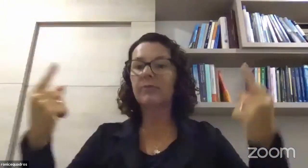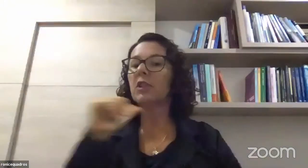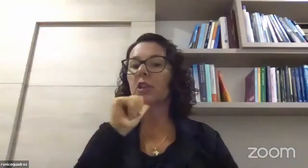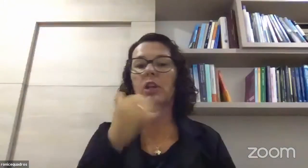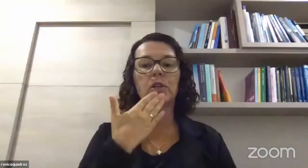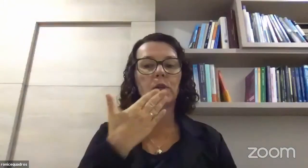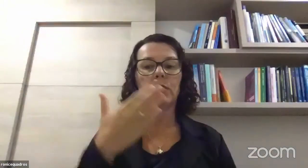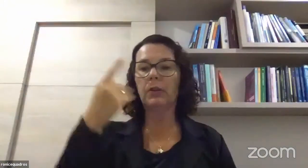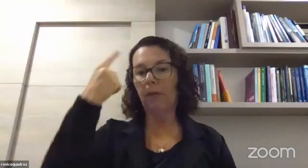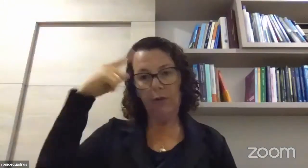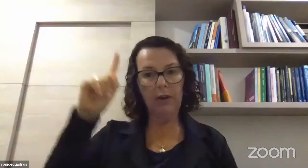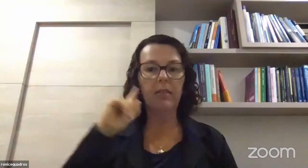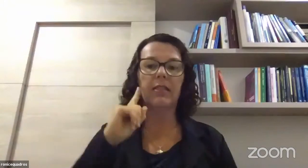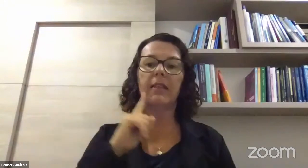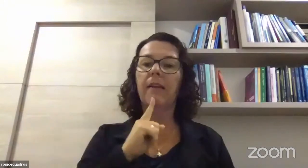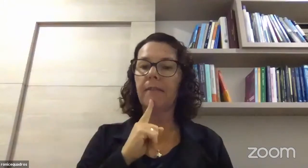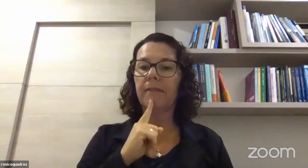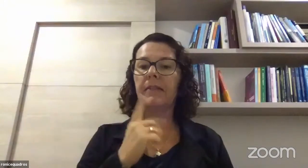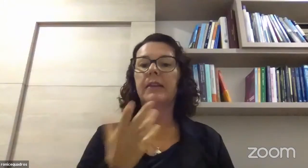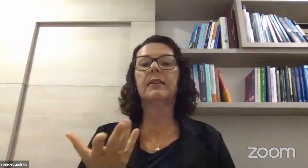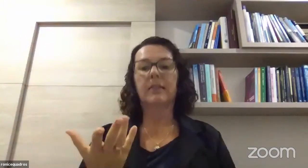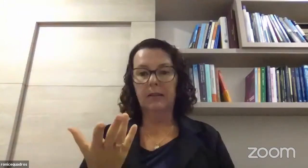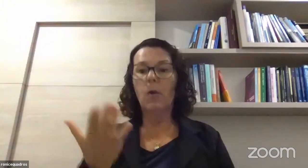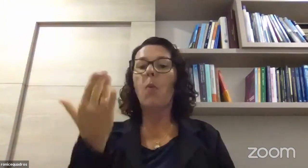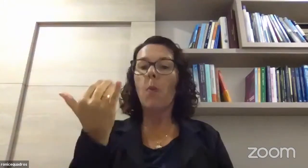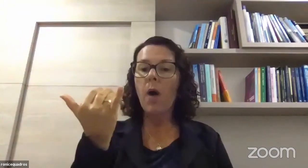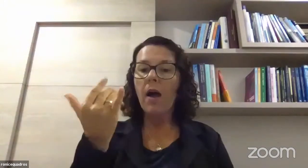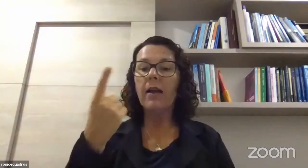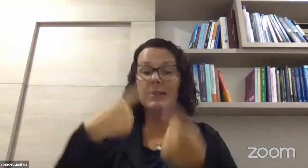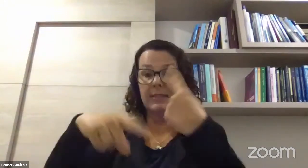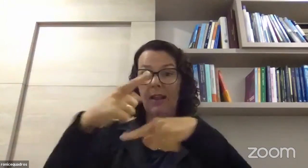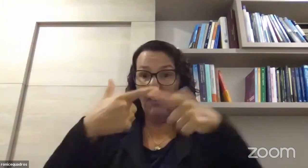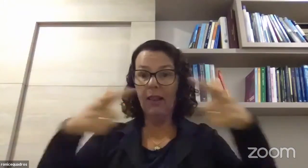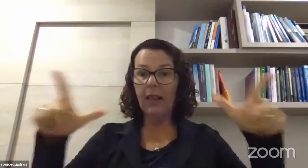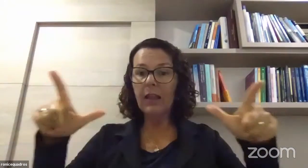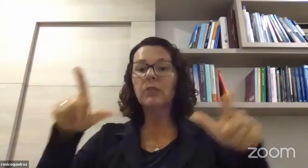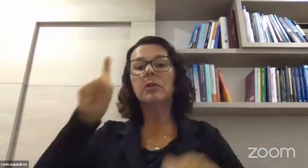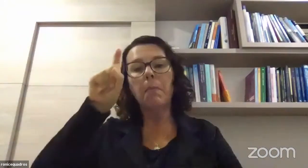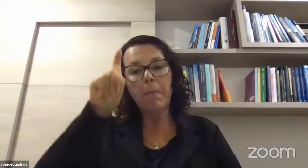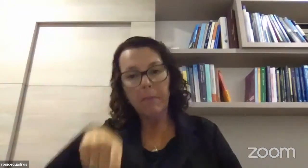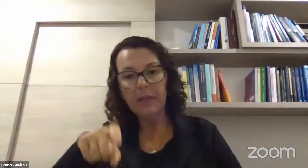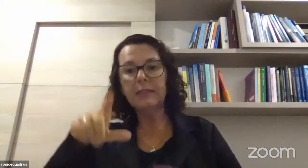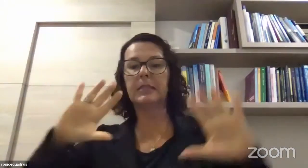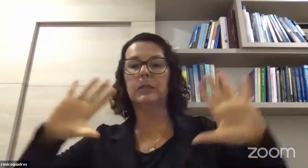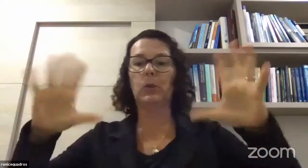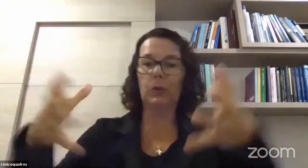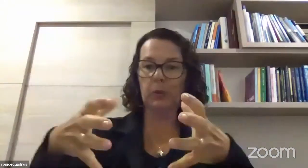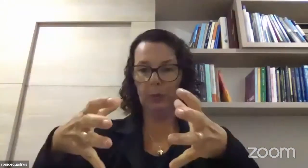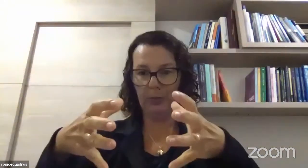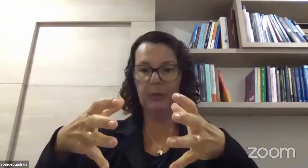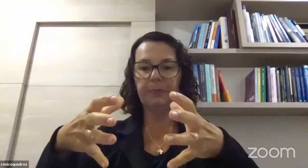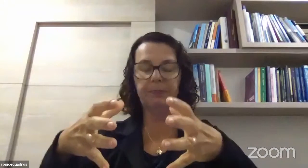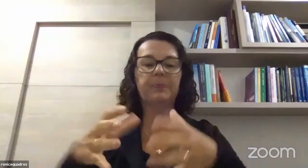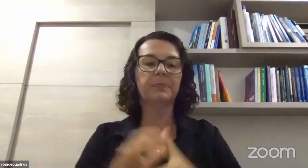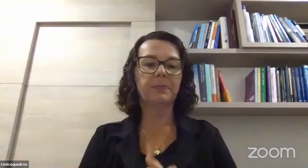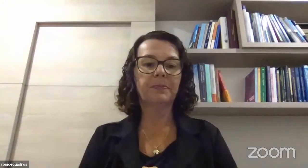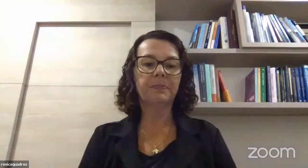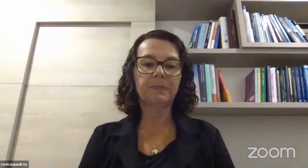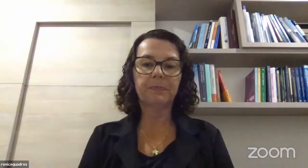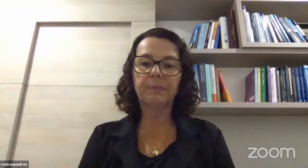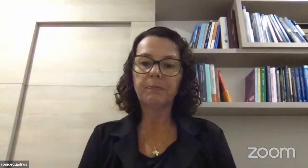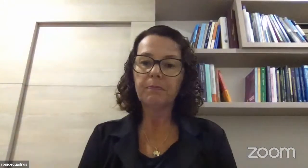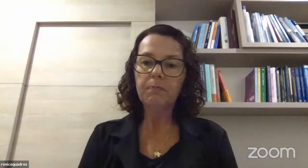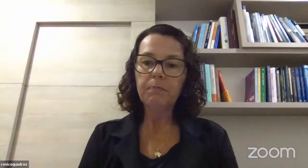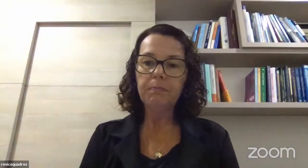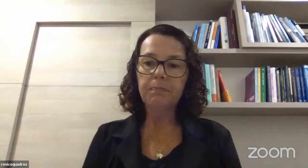learning. The idea of mainstream education is not successful because sign language